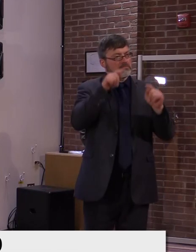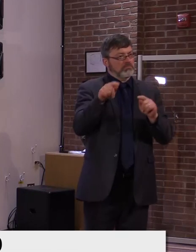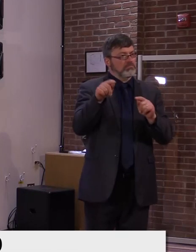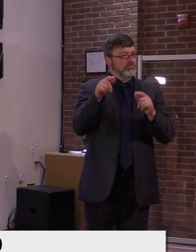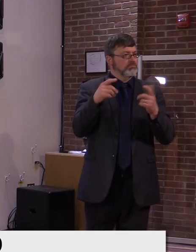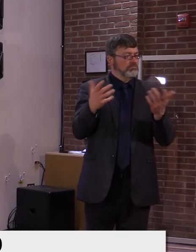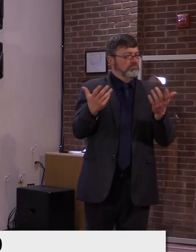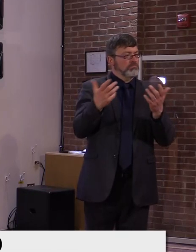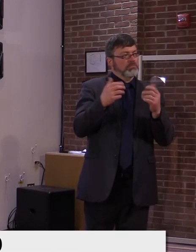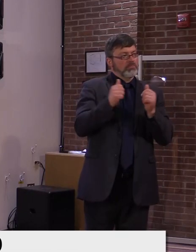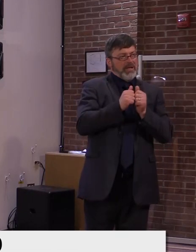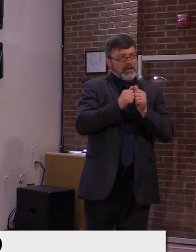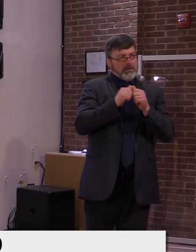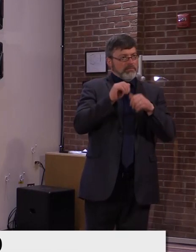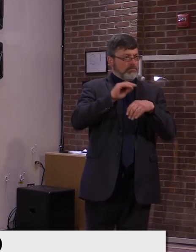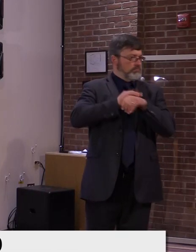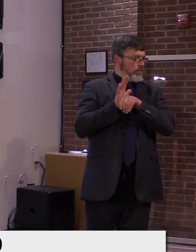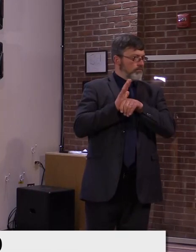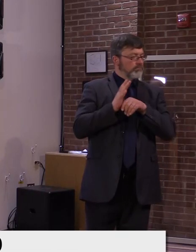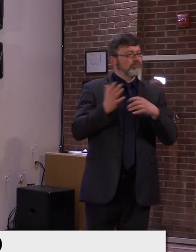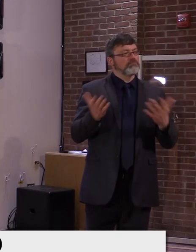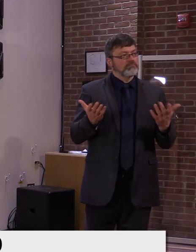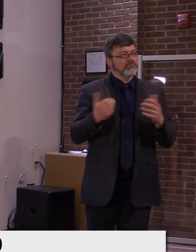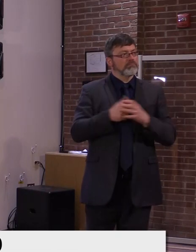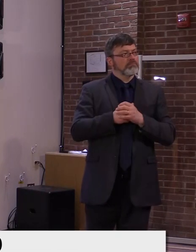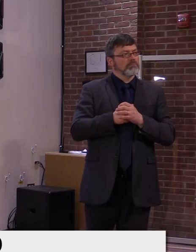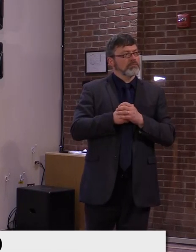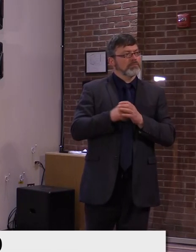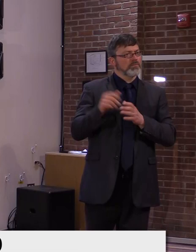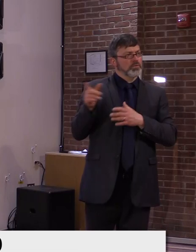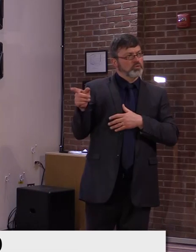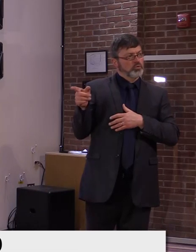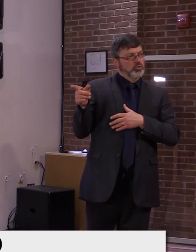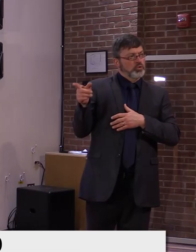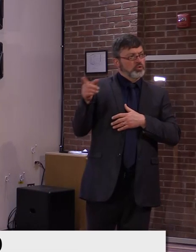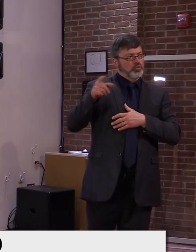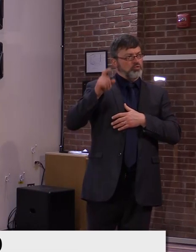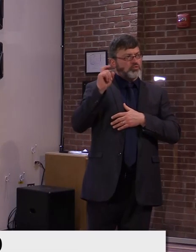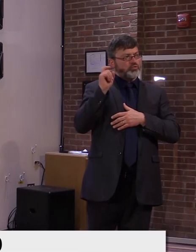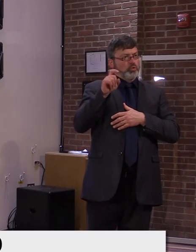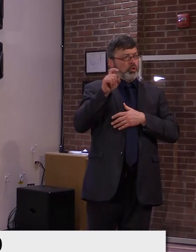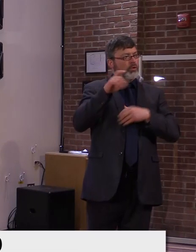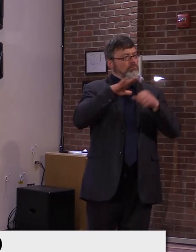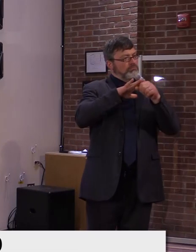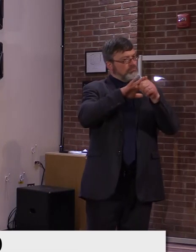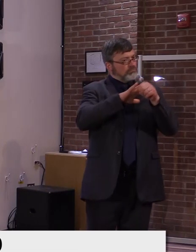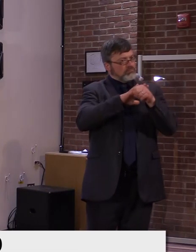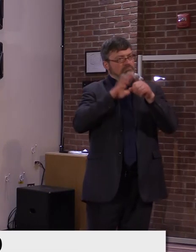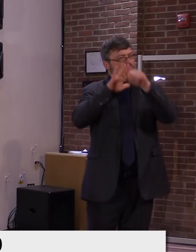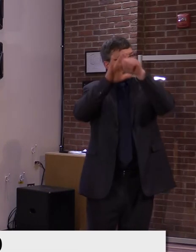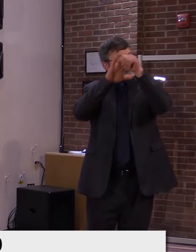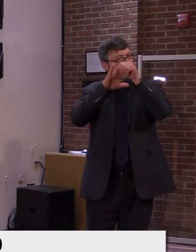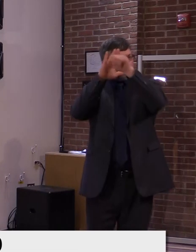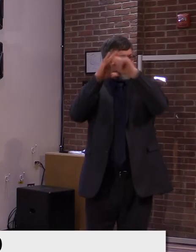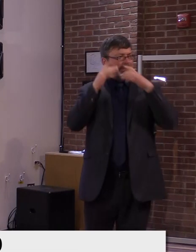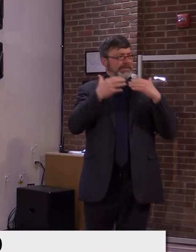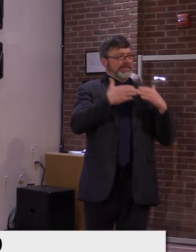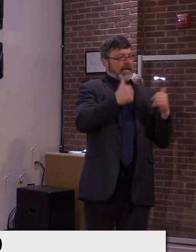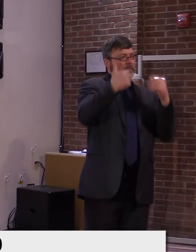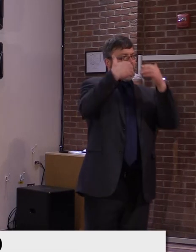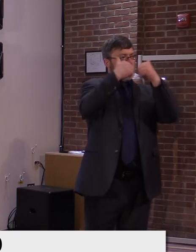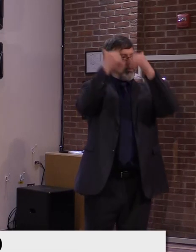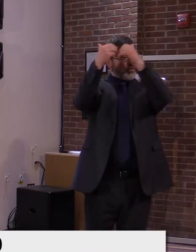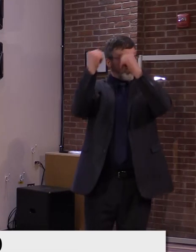positives. Would it make sense at this point to look at the state regionally, look where the hot spots are,